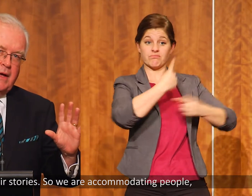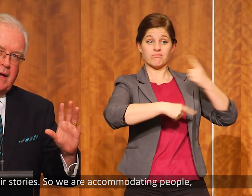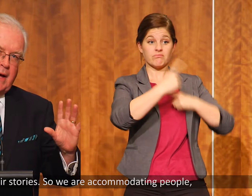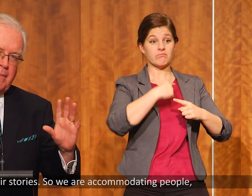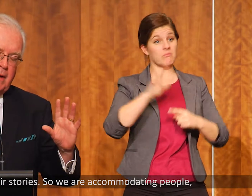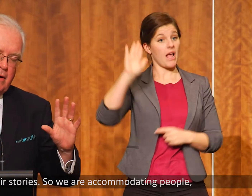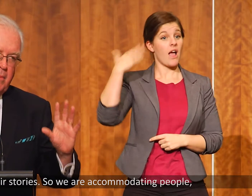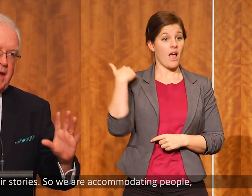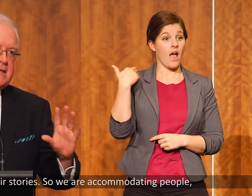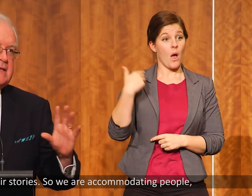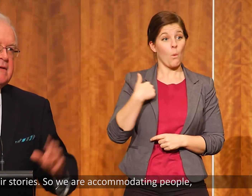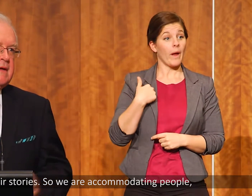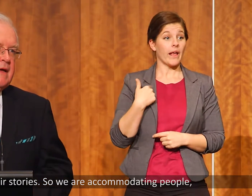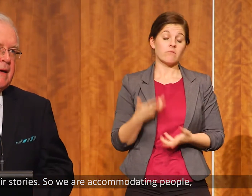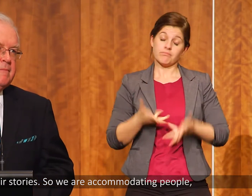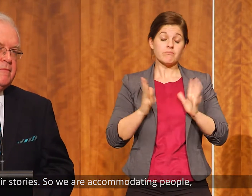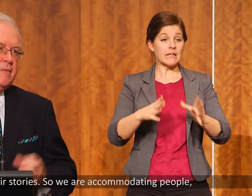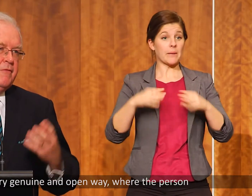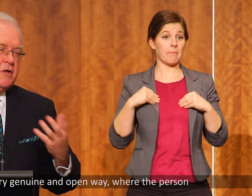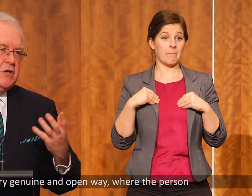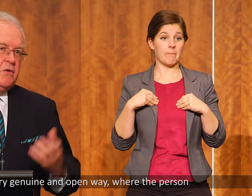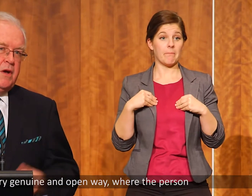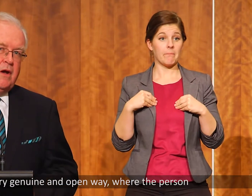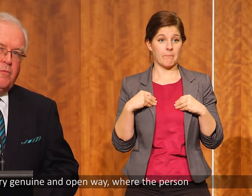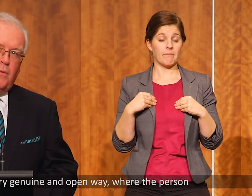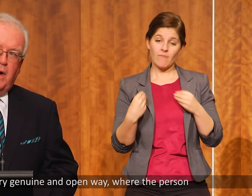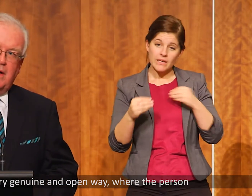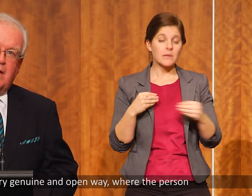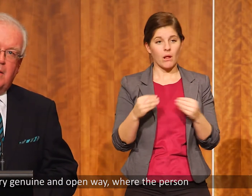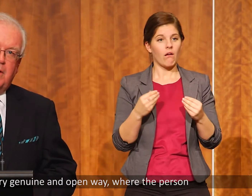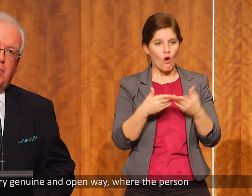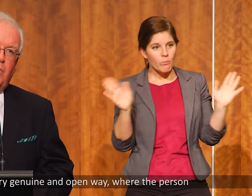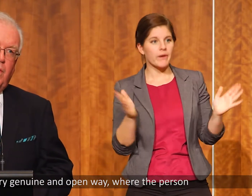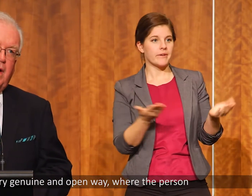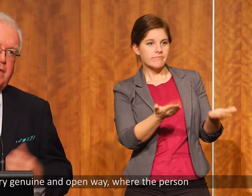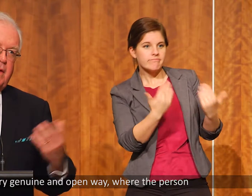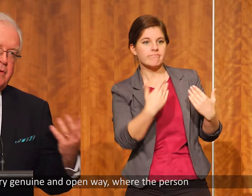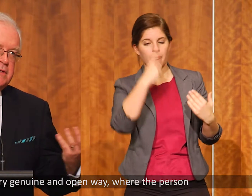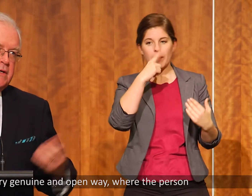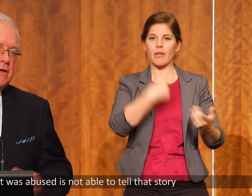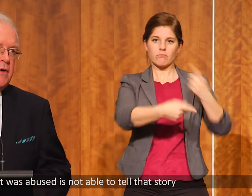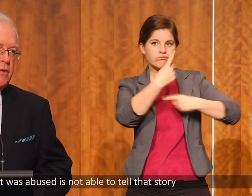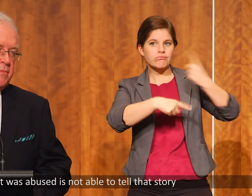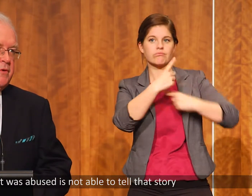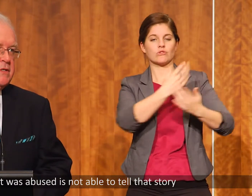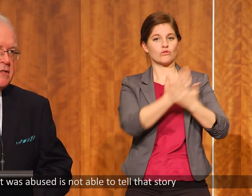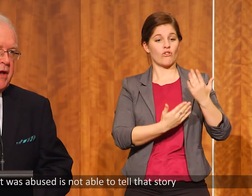are accommodating in a very genuine and open way people where the person that